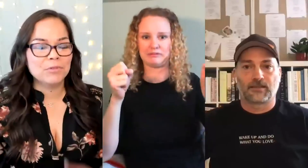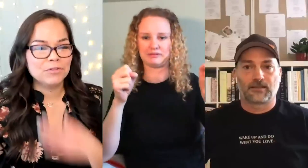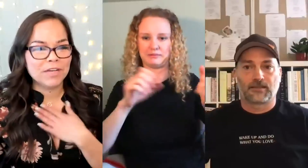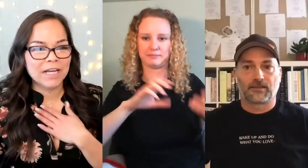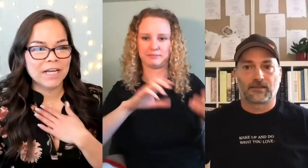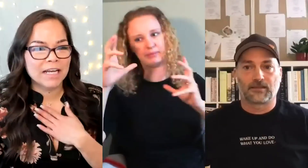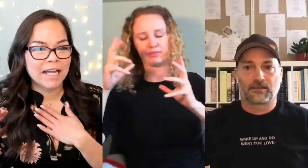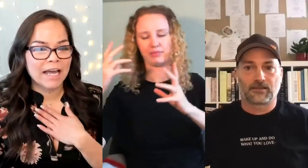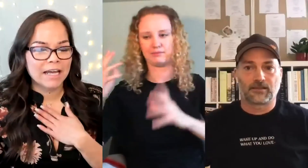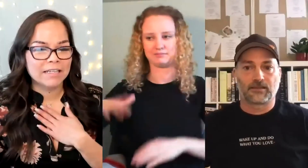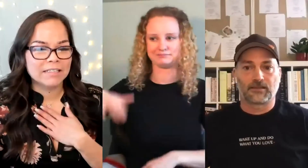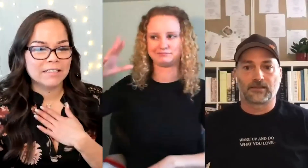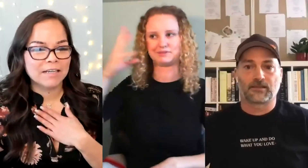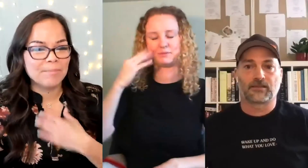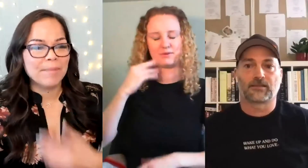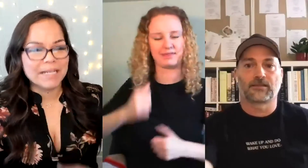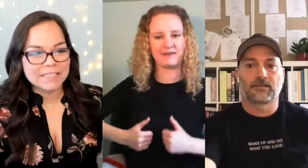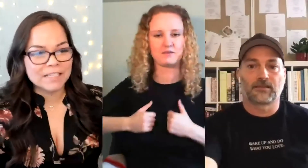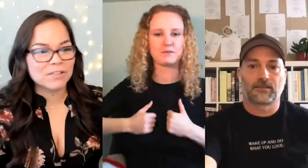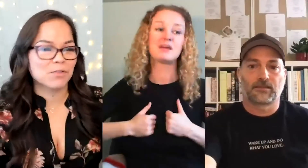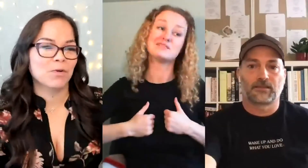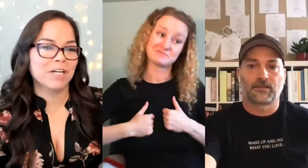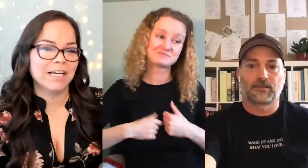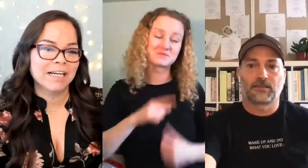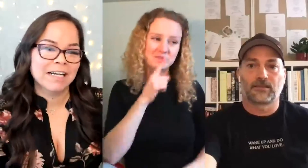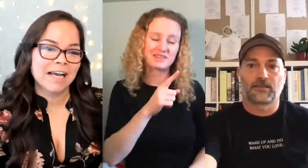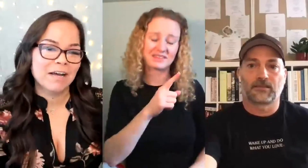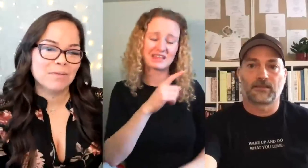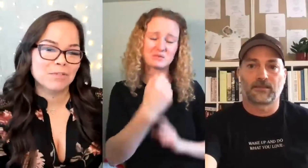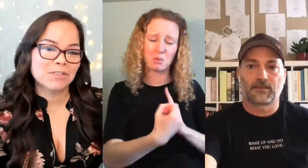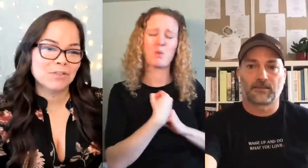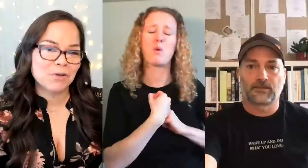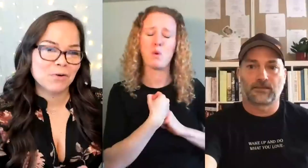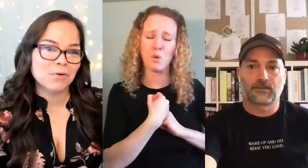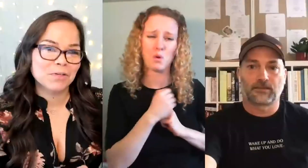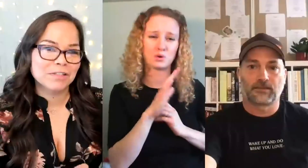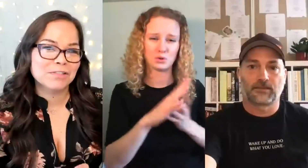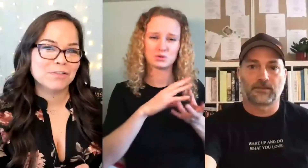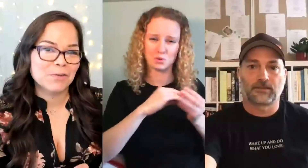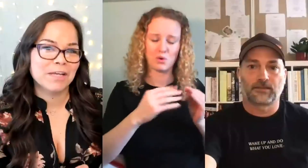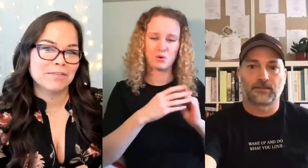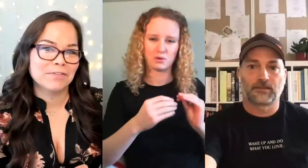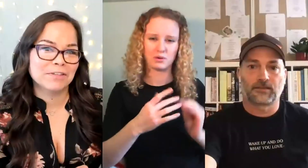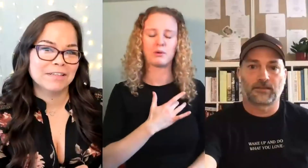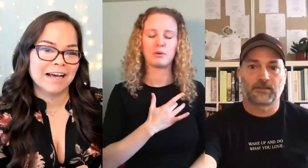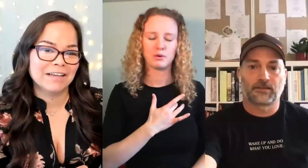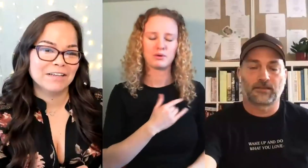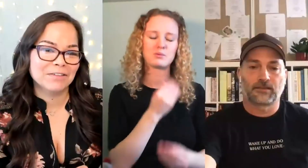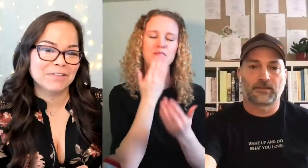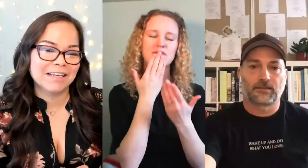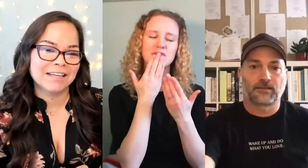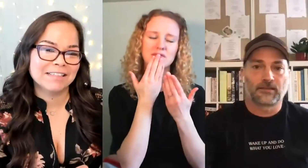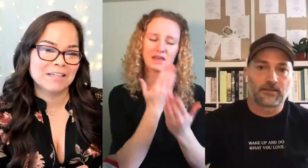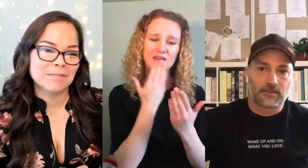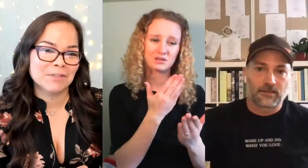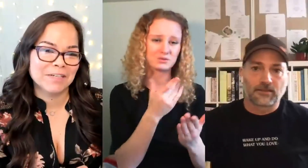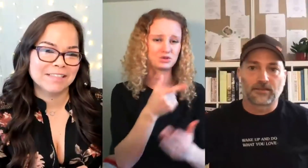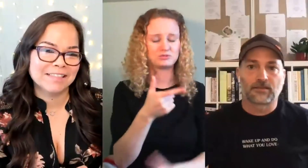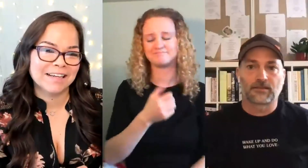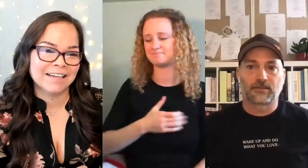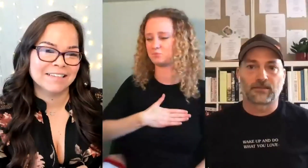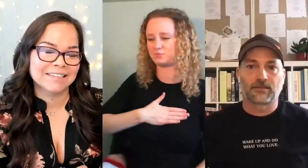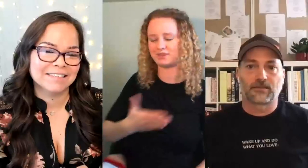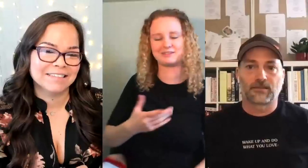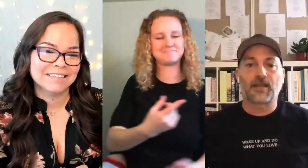a moving and amazing story. And we're so, so thankful that you decided to come and join